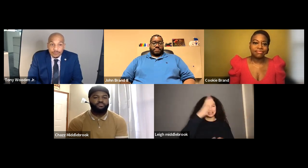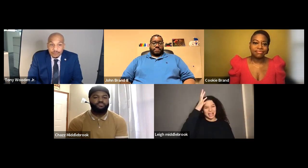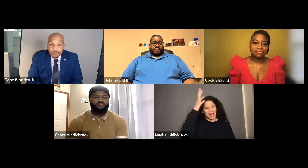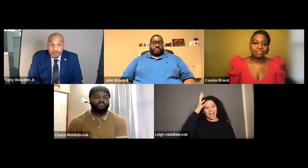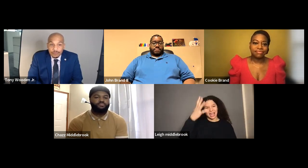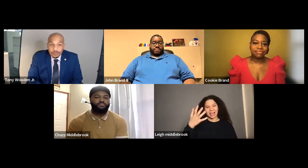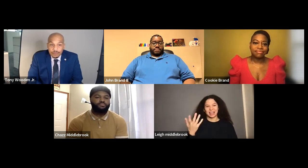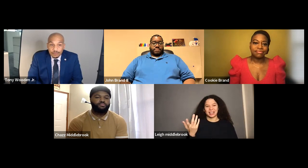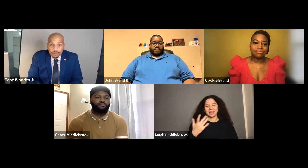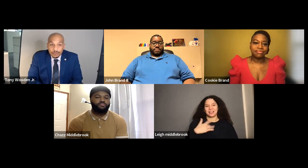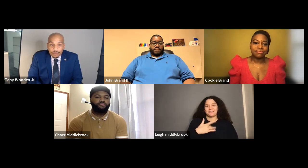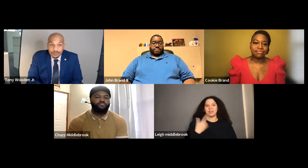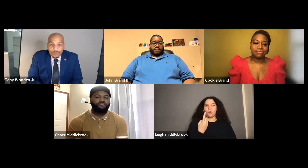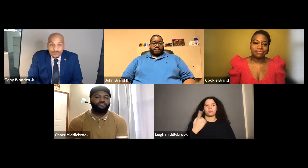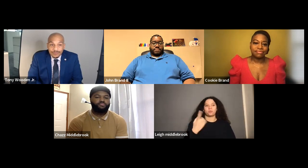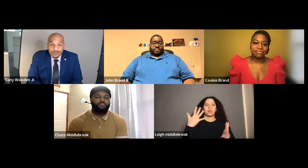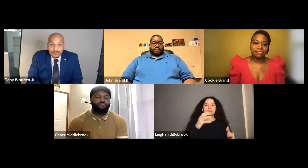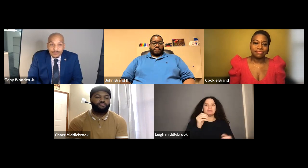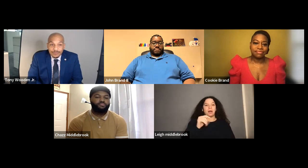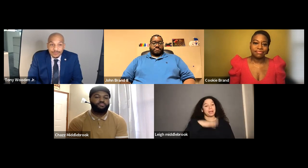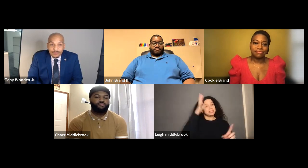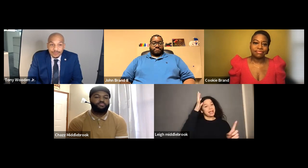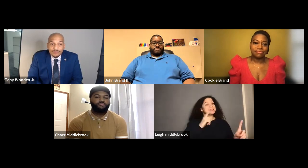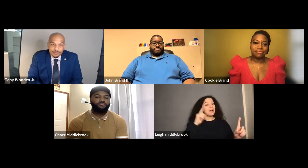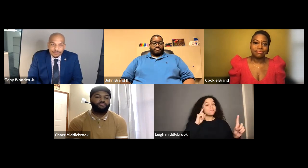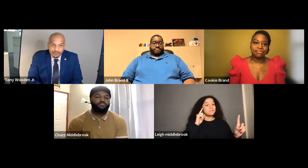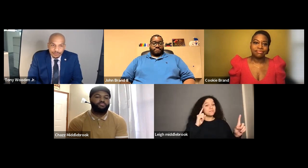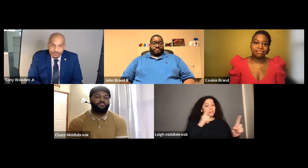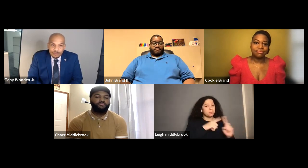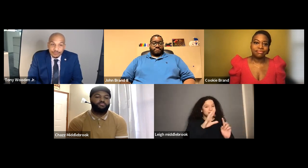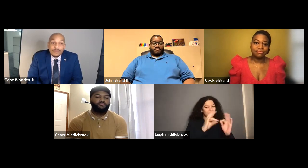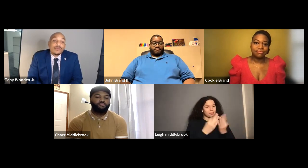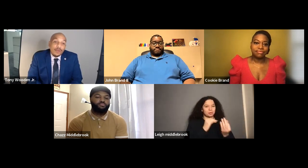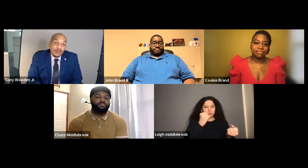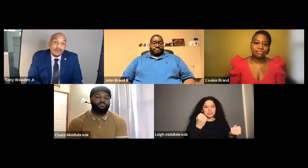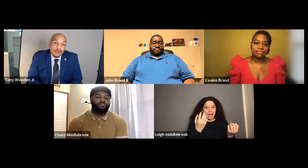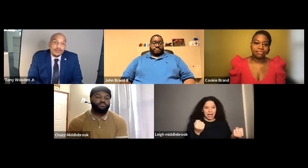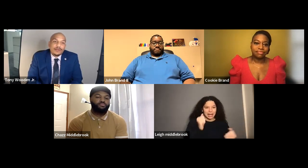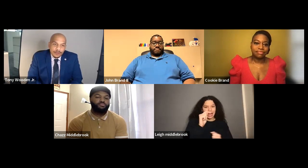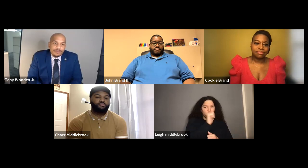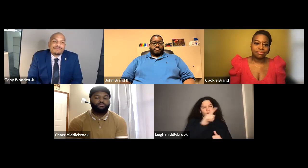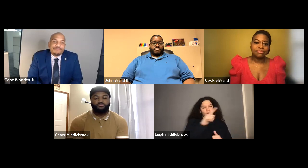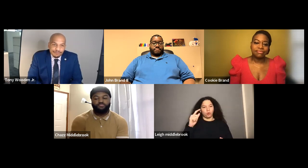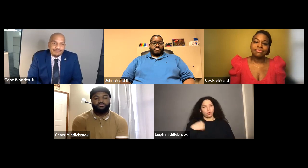My dad's side is all hearing, so I kind of get that experience as well for other deaf people because nobody signs in that